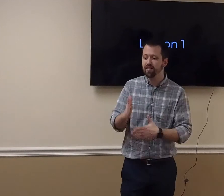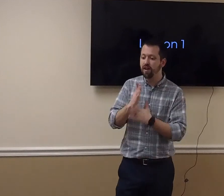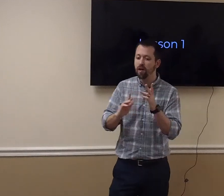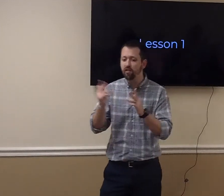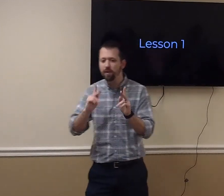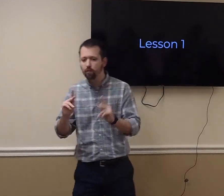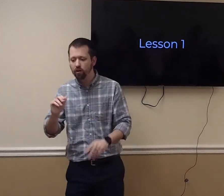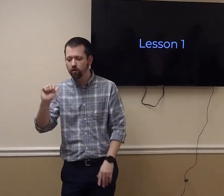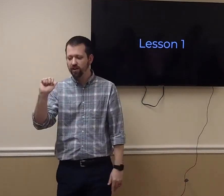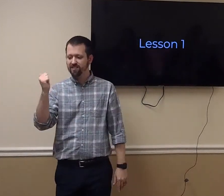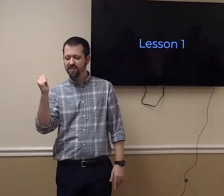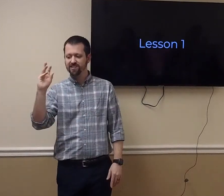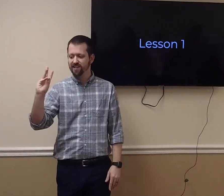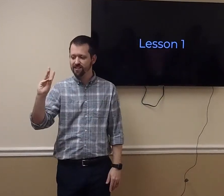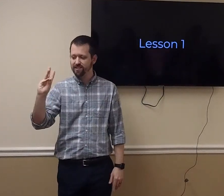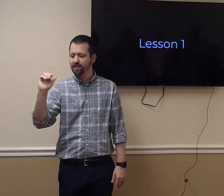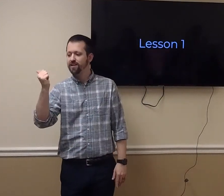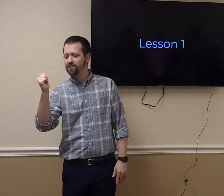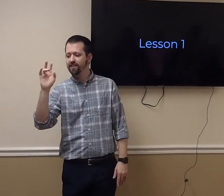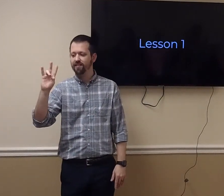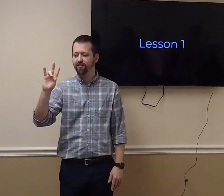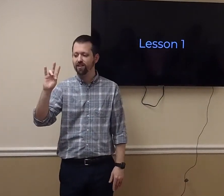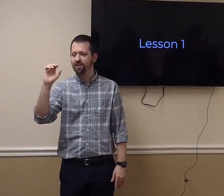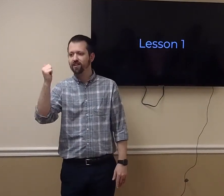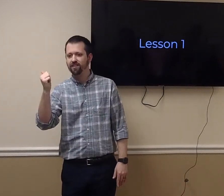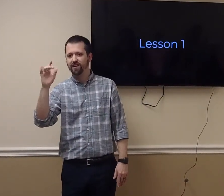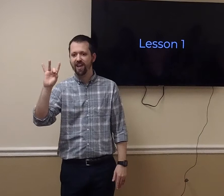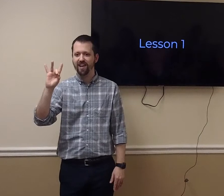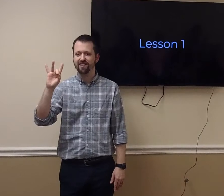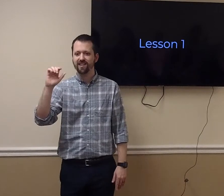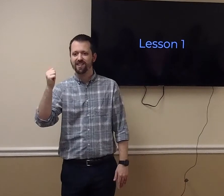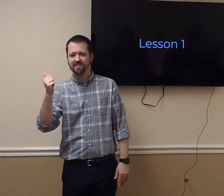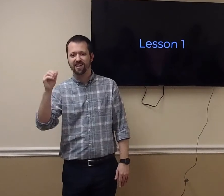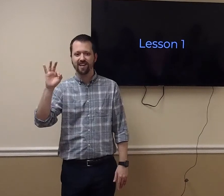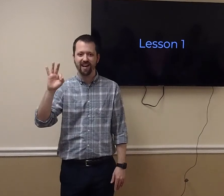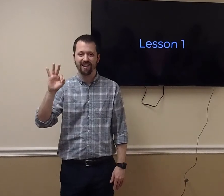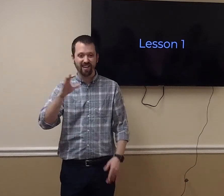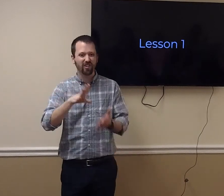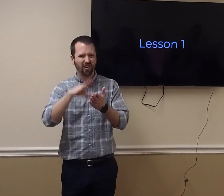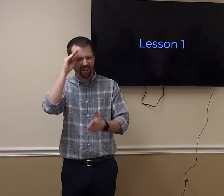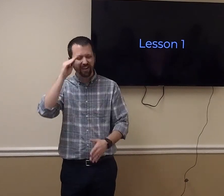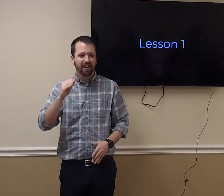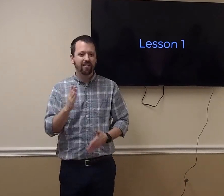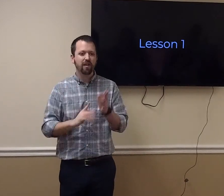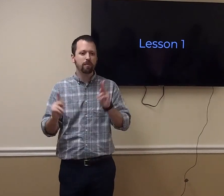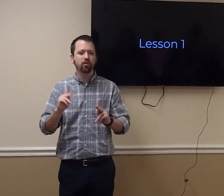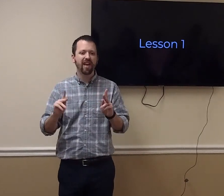Some other people will go 10, 6. 10, 7. Oh, heck no. 10, I 8, was taught. 10, 9. That's how you learned it. Yeah. Some people do that,